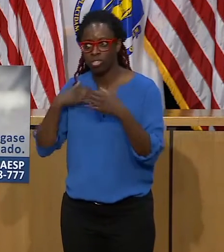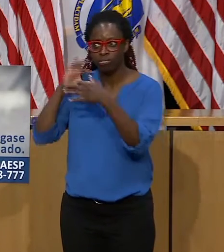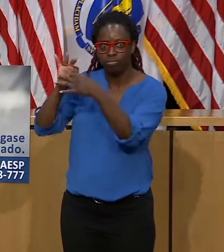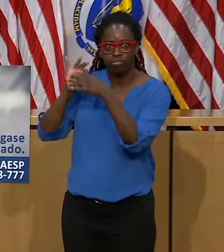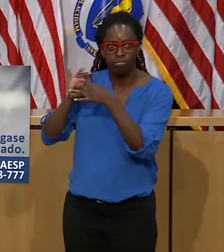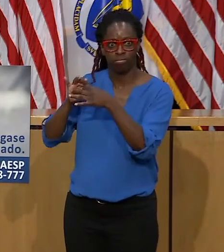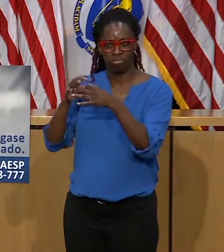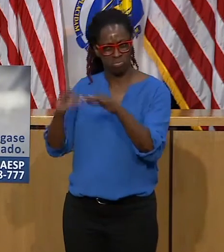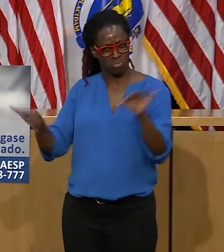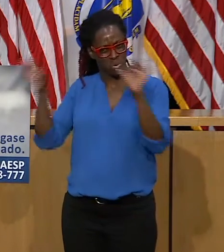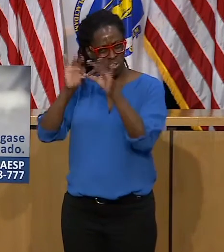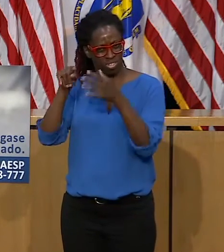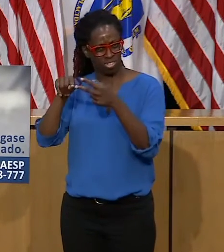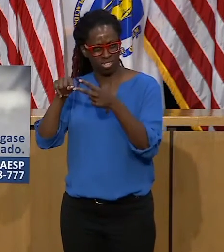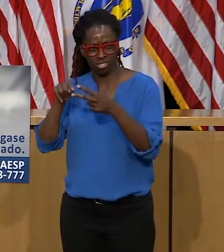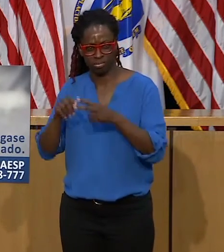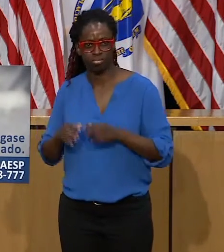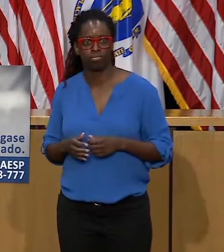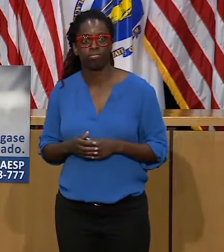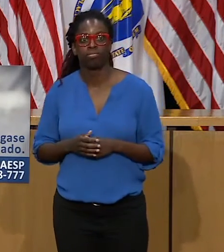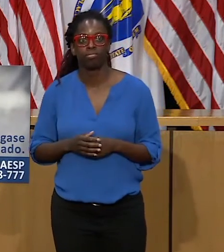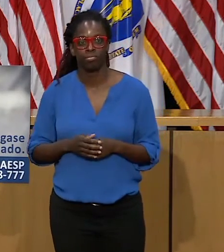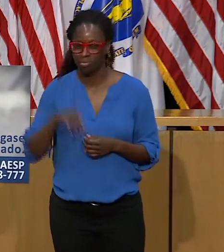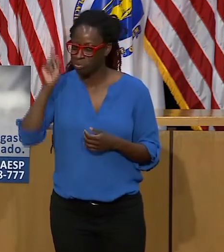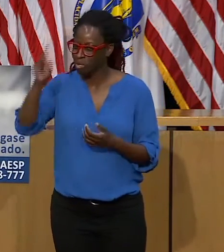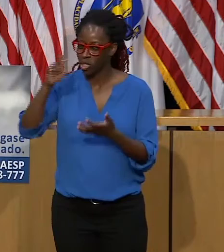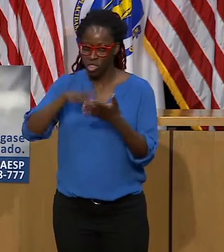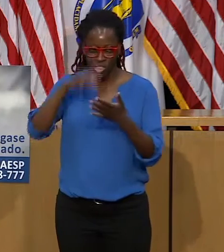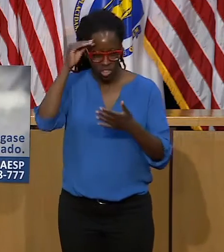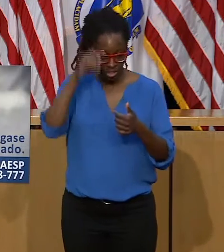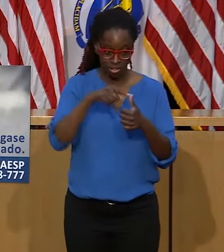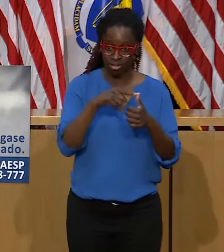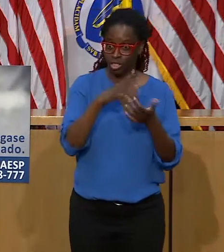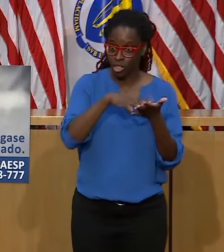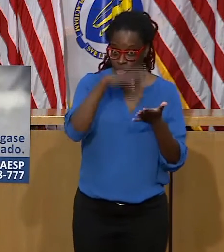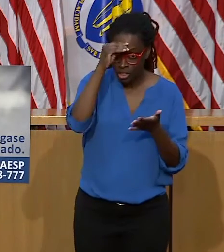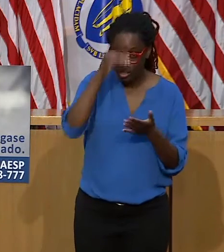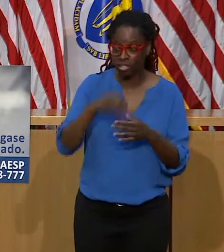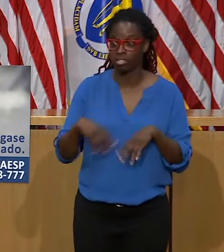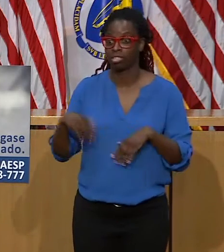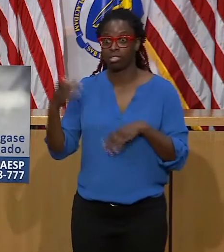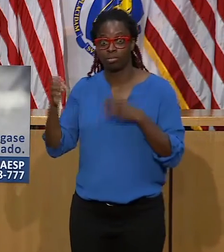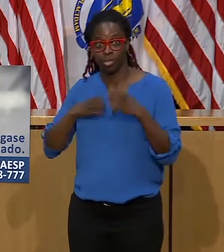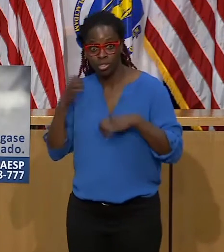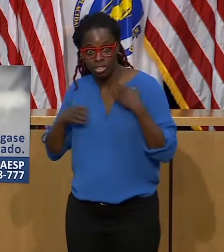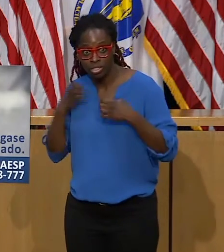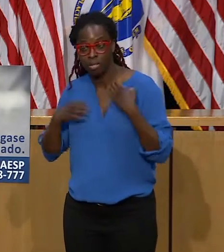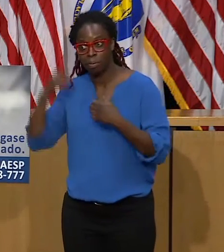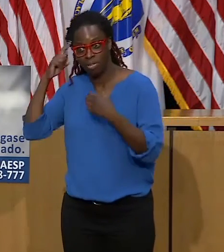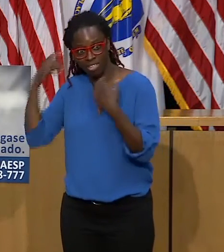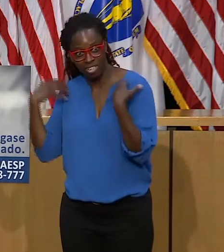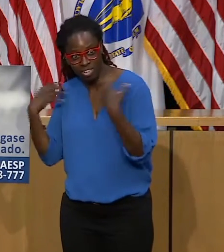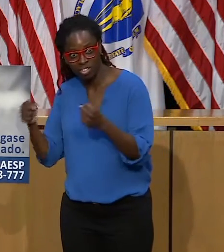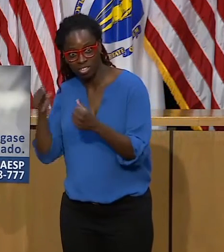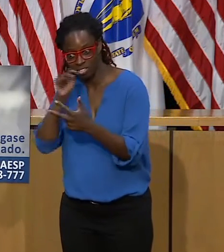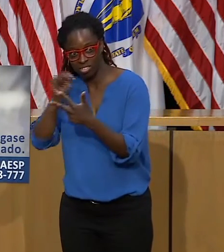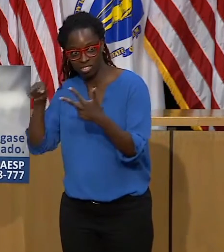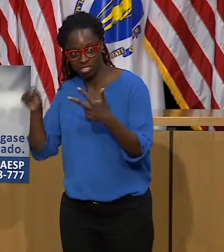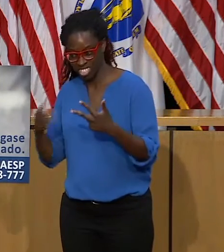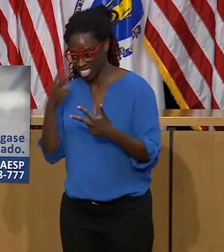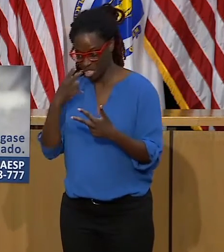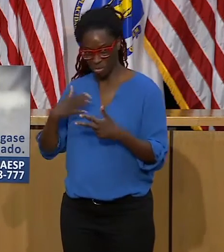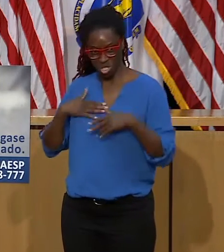day-to-day interactions with children and their families over the past few months, it has become clear that for many, the remote